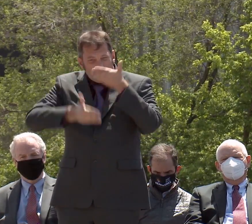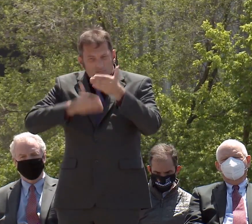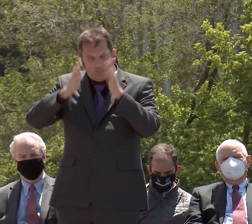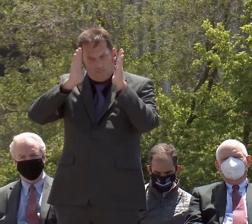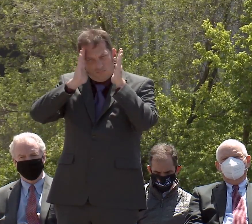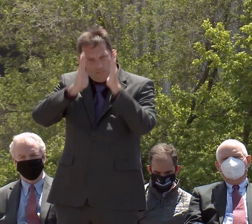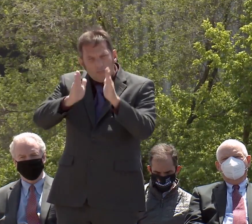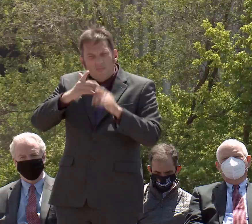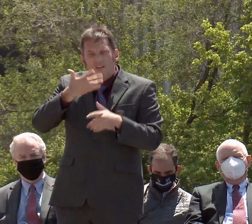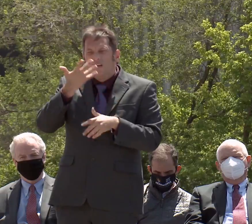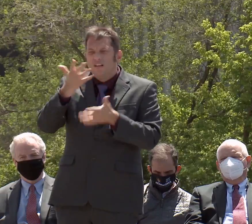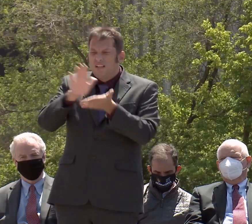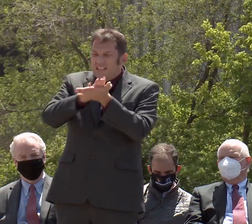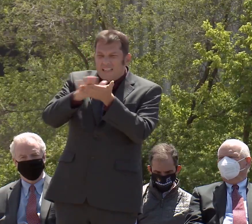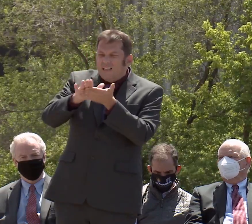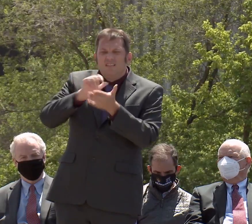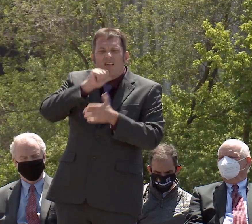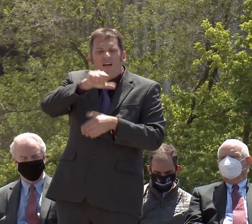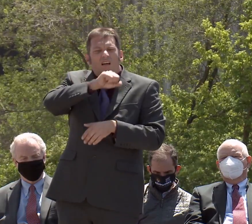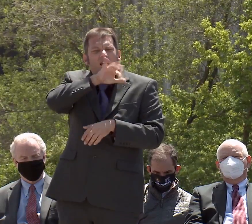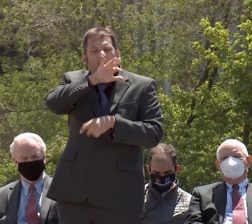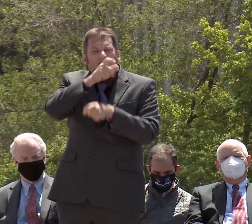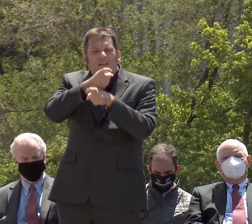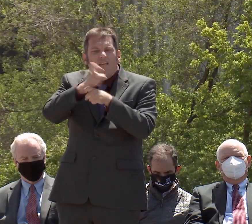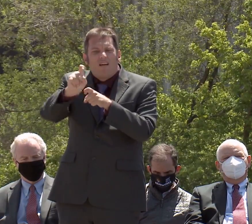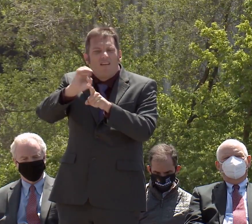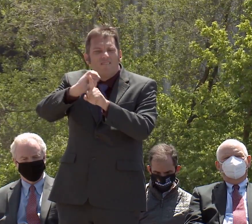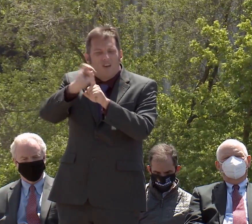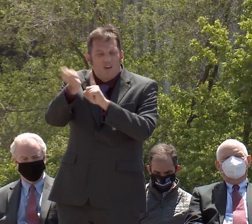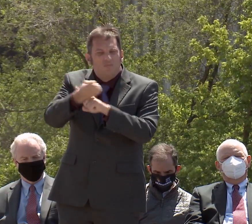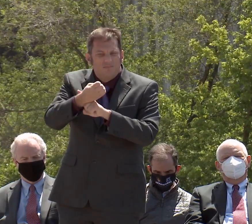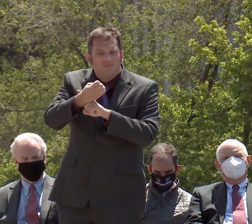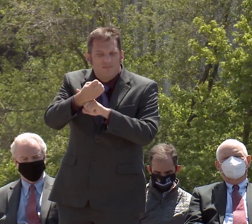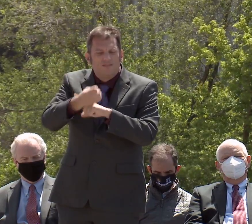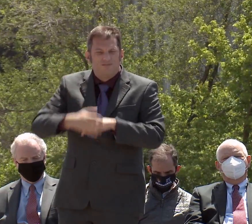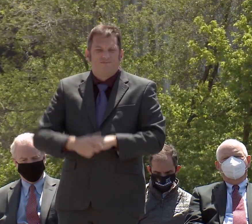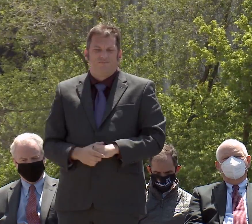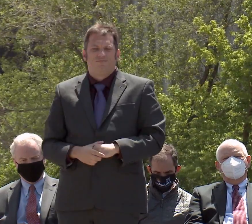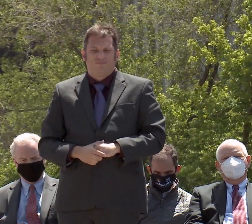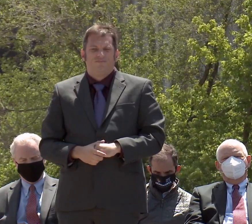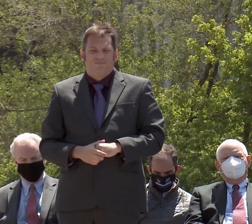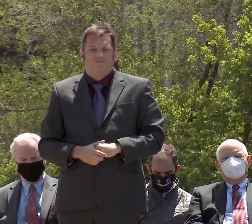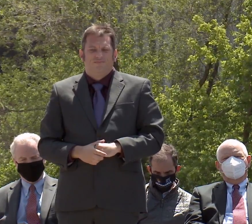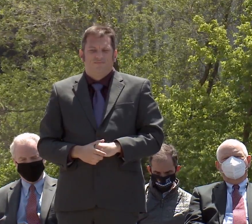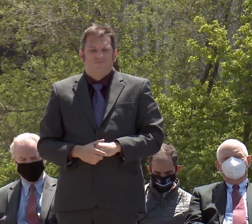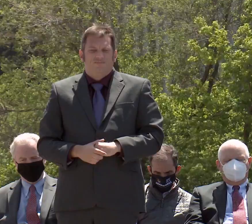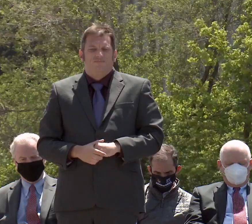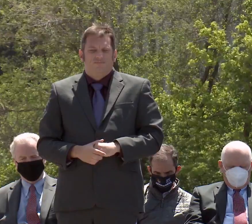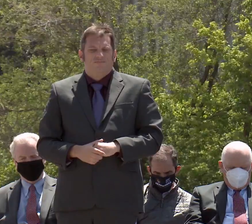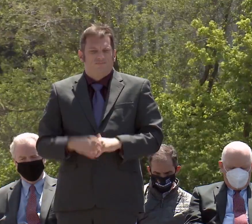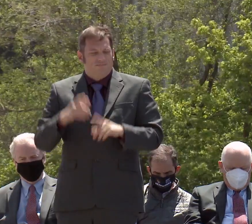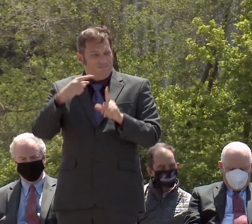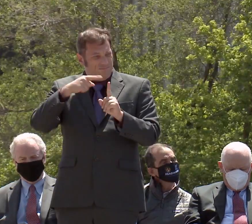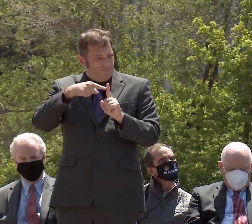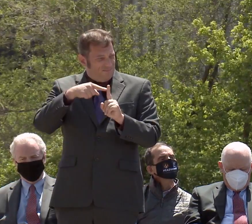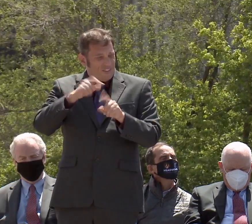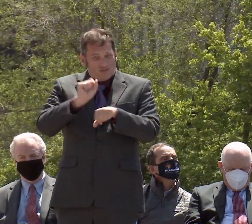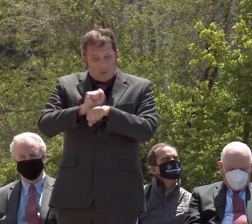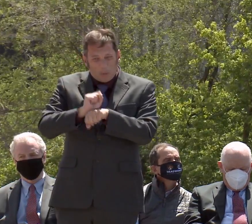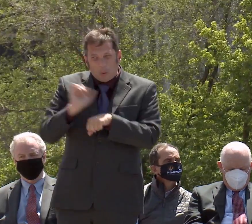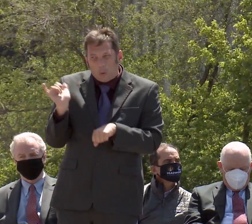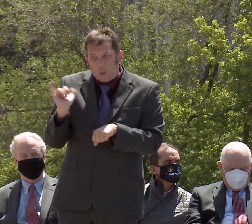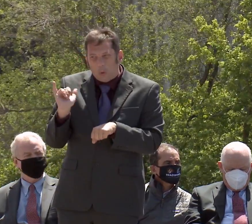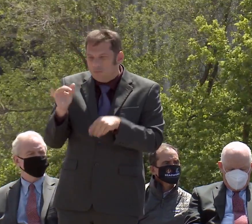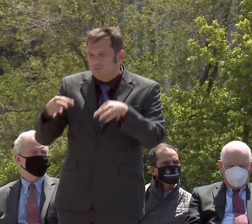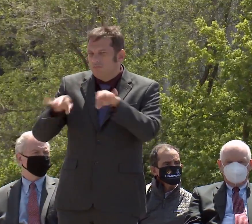working to provide additional jobs in the Baltimore region. So we look forward to additional investments in